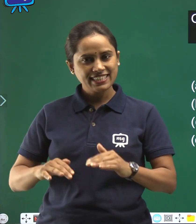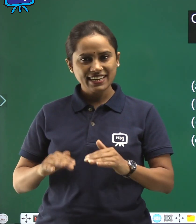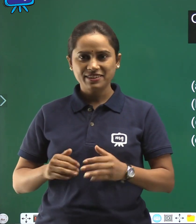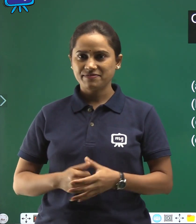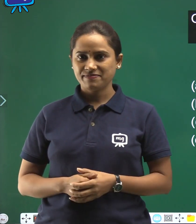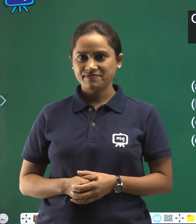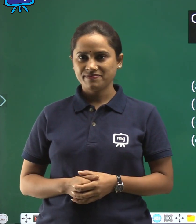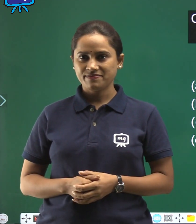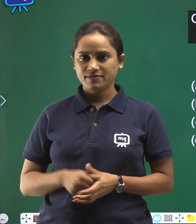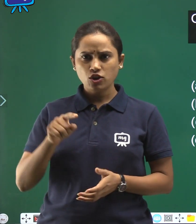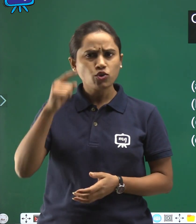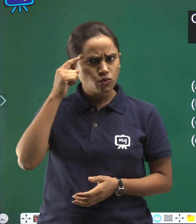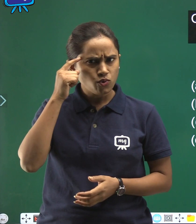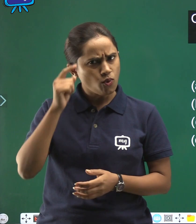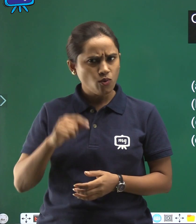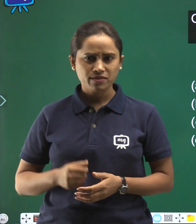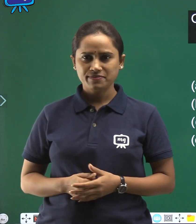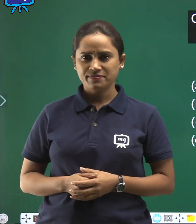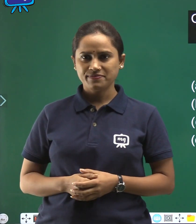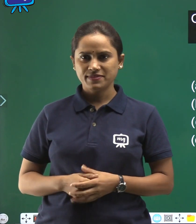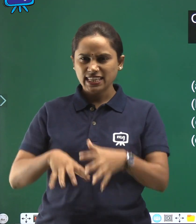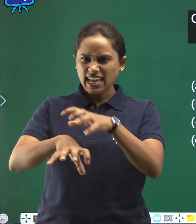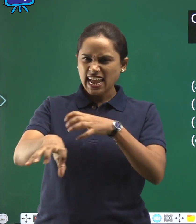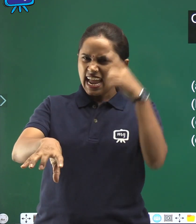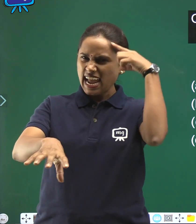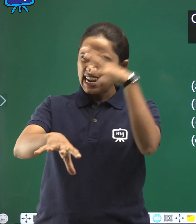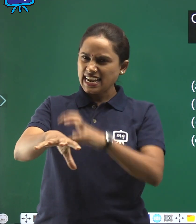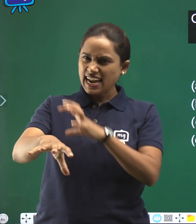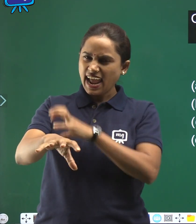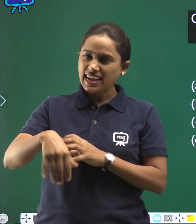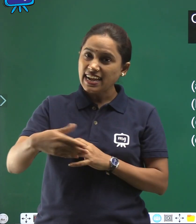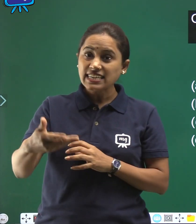Children, you know tigers are